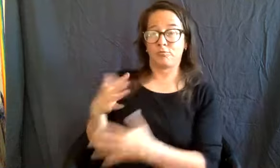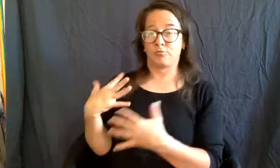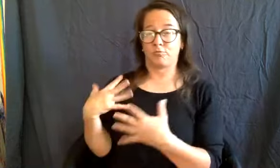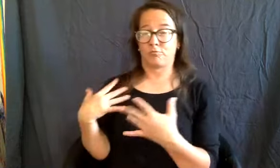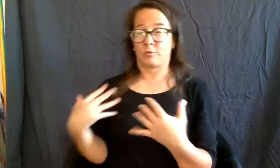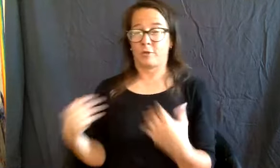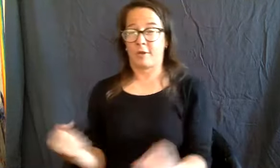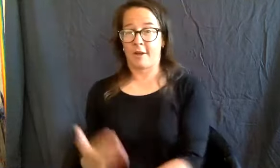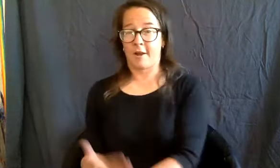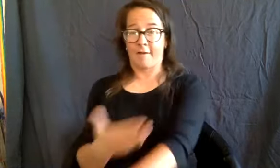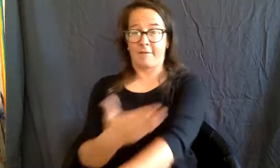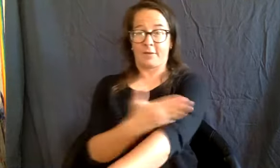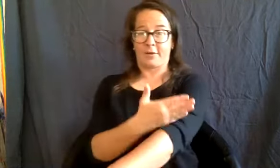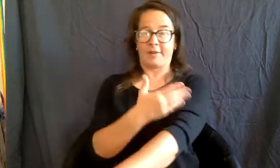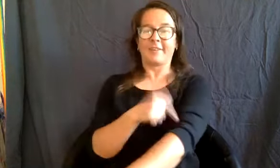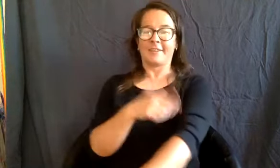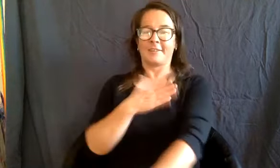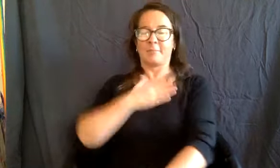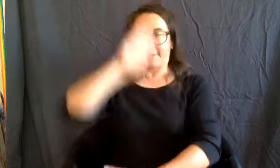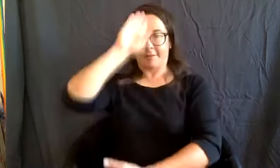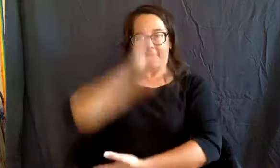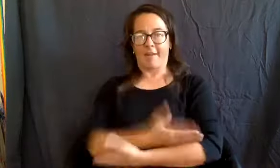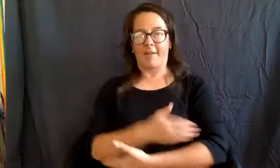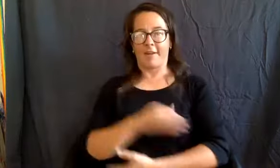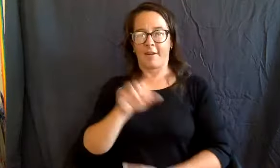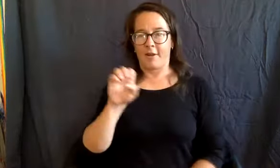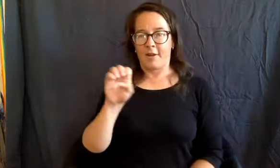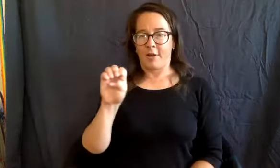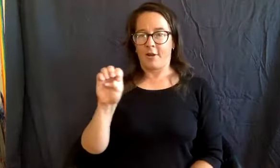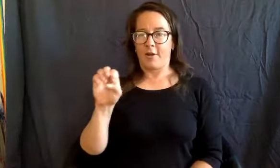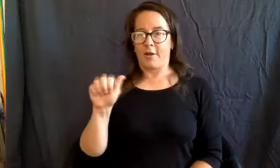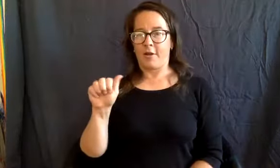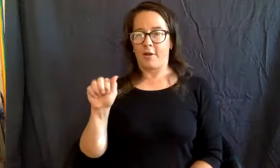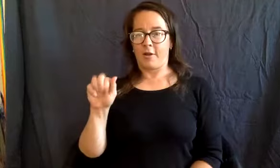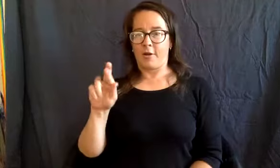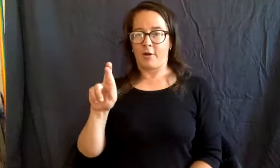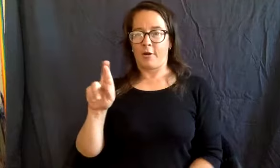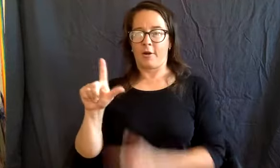are going to share, he's going to share some of his story, and then some of mine is,